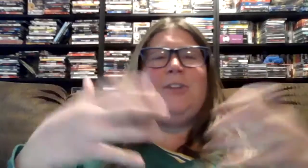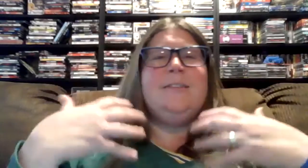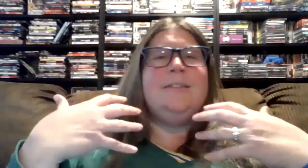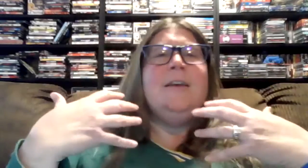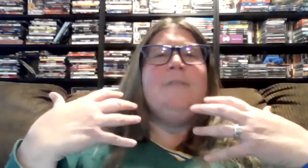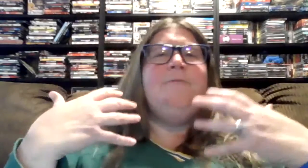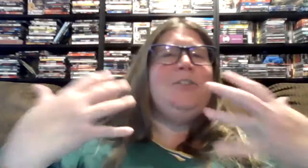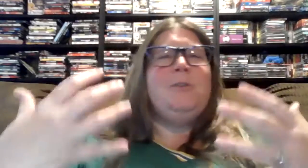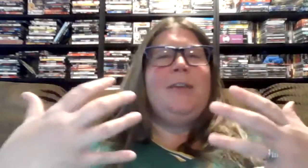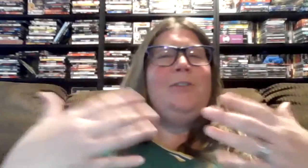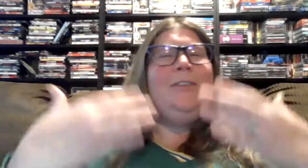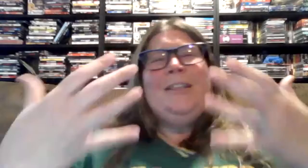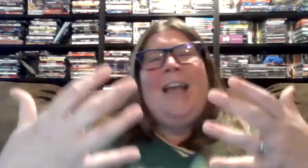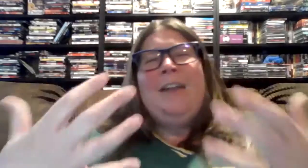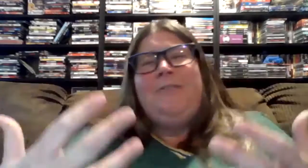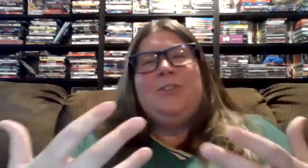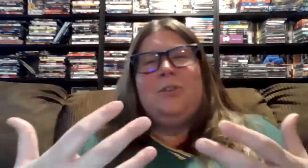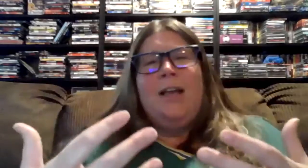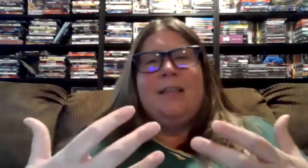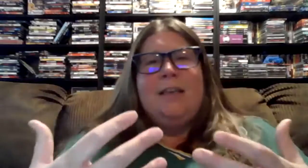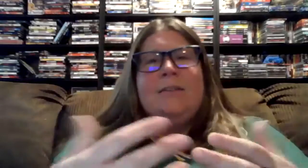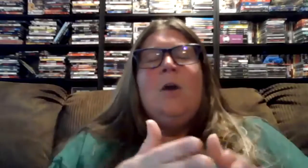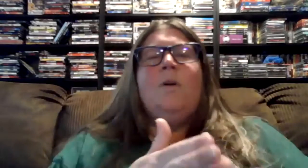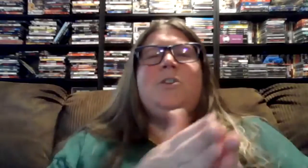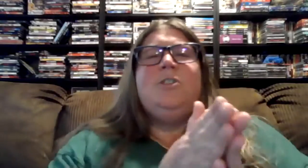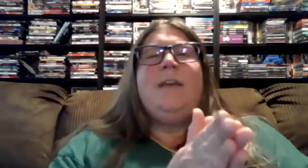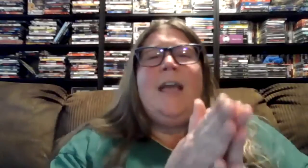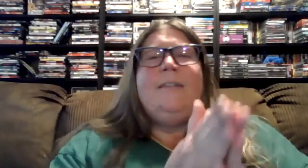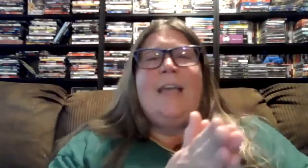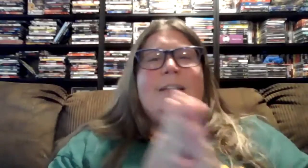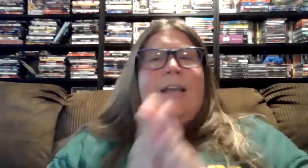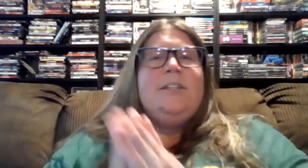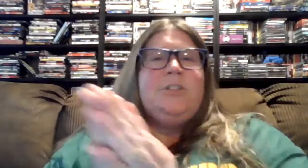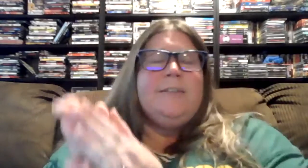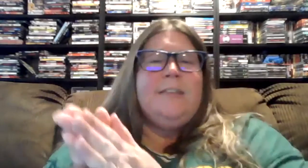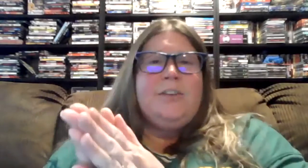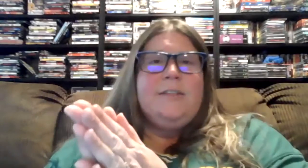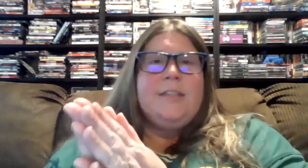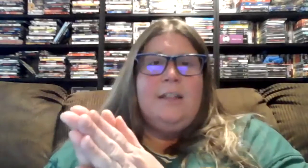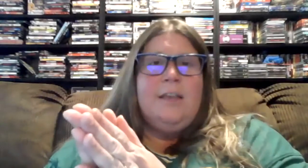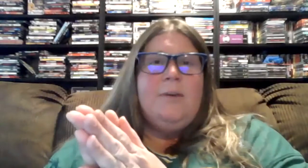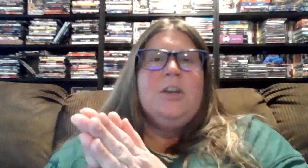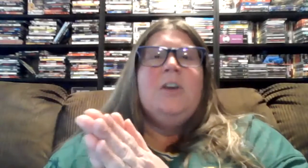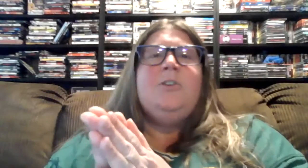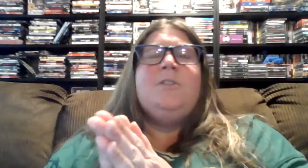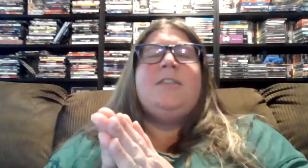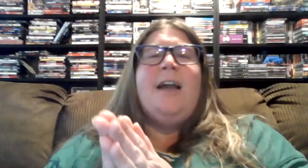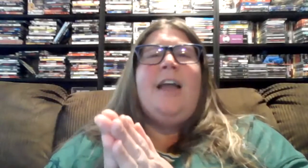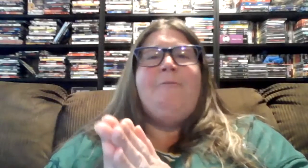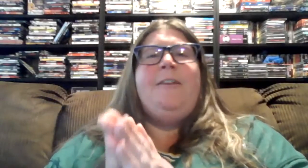just you can kind of visualize things. When you're doing exact English translation sign language, you sign every